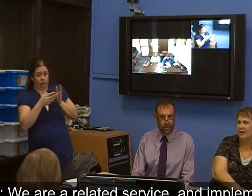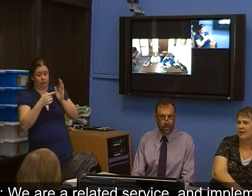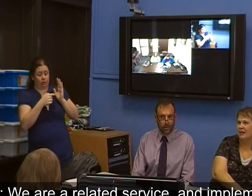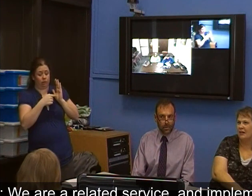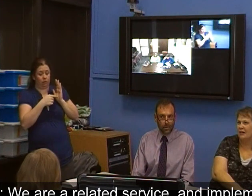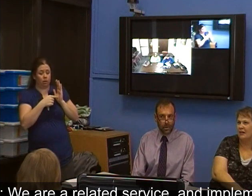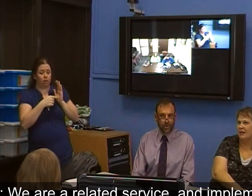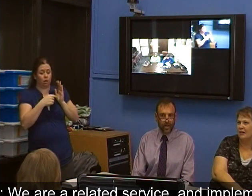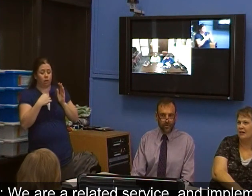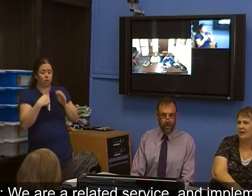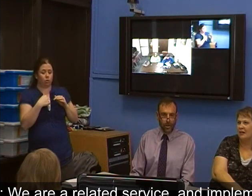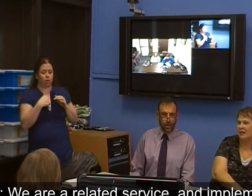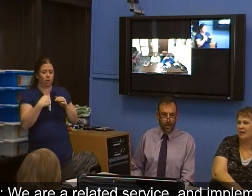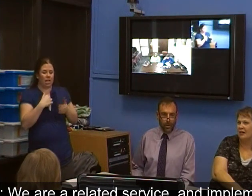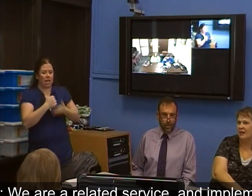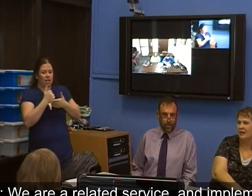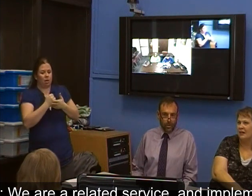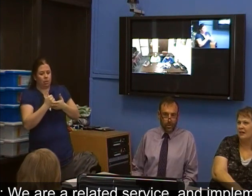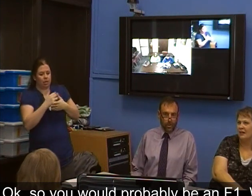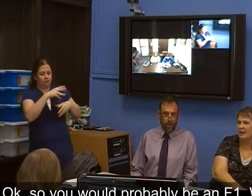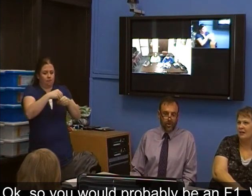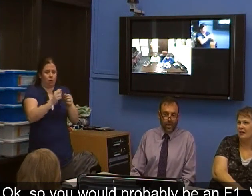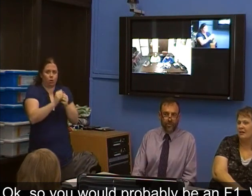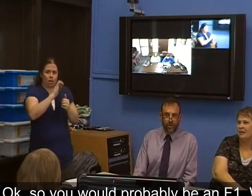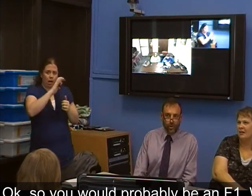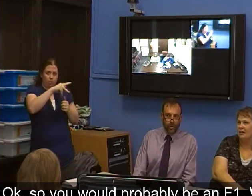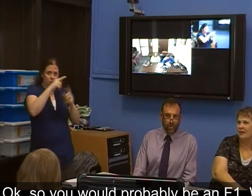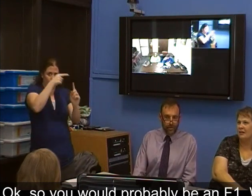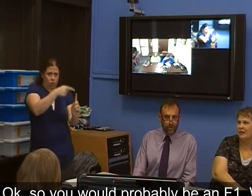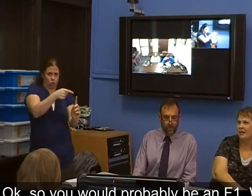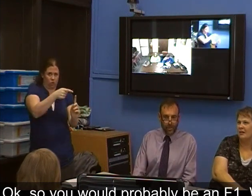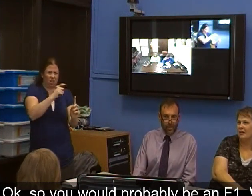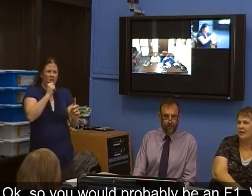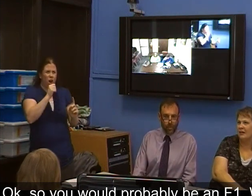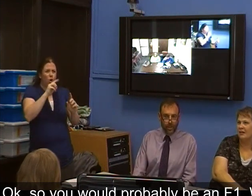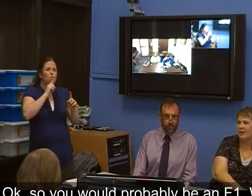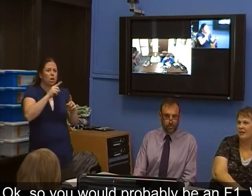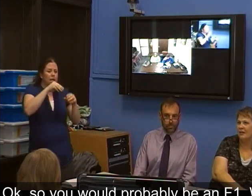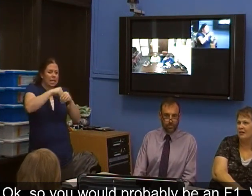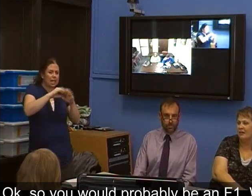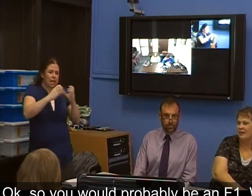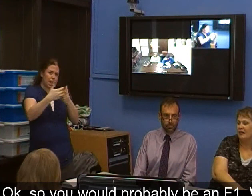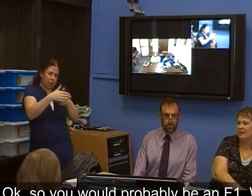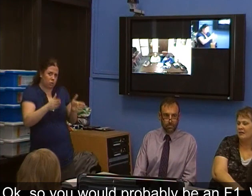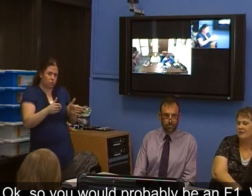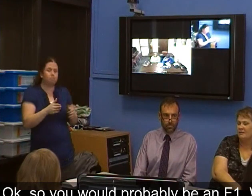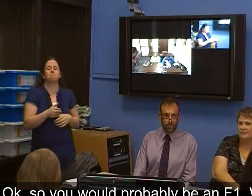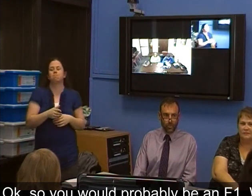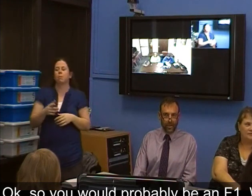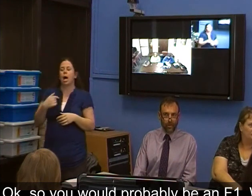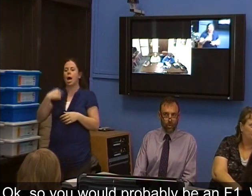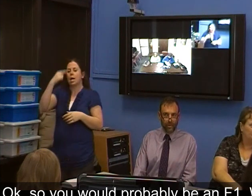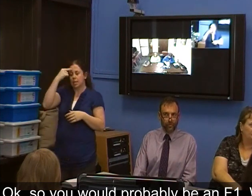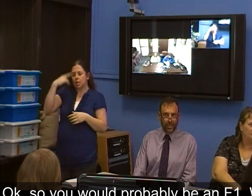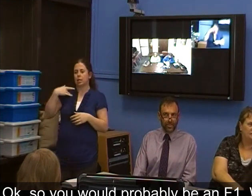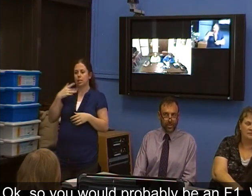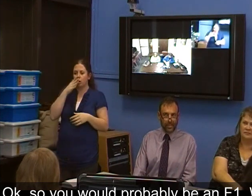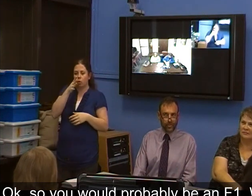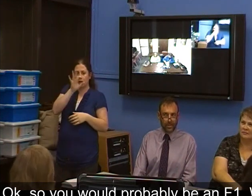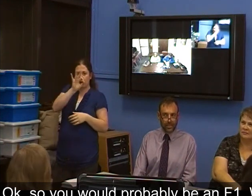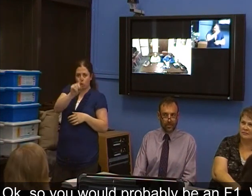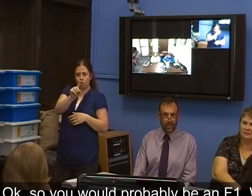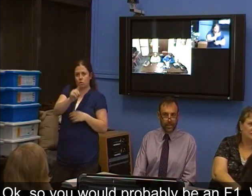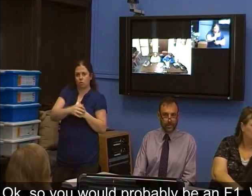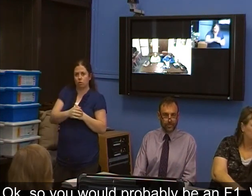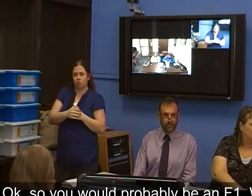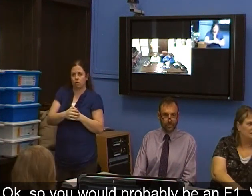goals. Okay. We're not really a classroom. Okay, so you would probably be an F1. Without more information, that's what it sounds